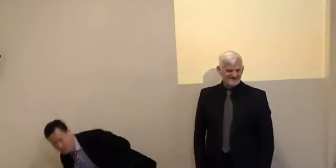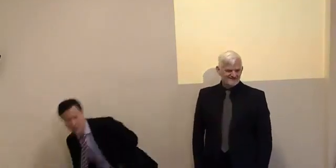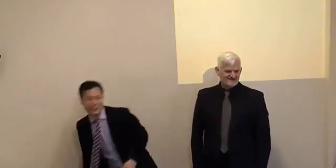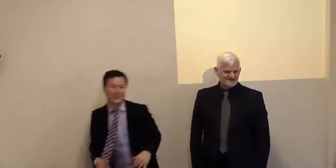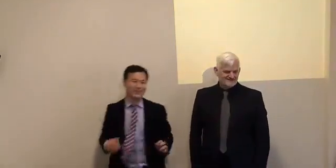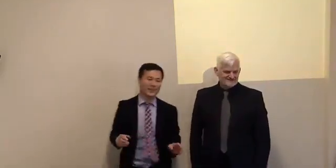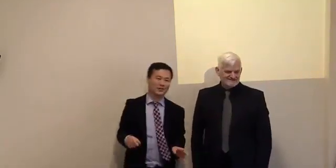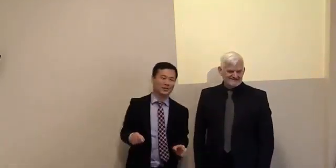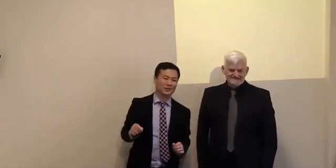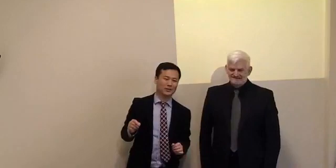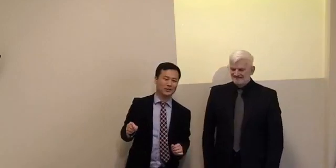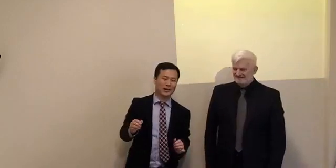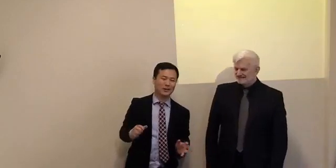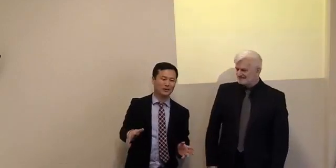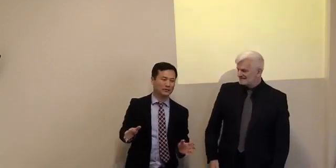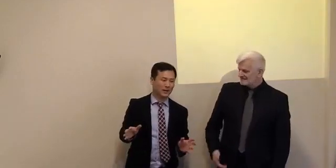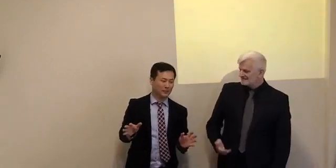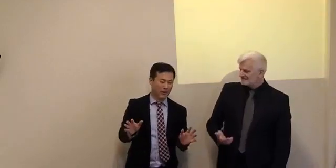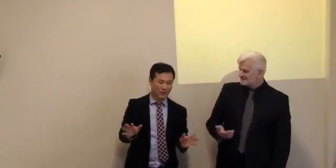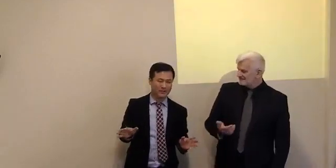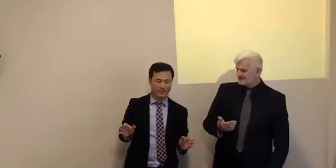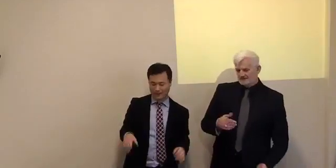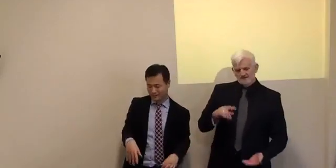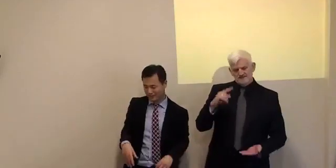So we decided to go out of my parents' house.